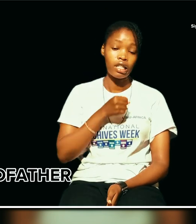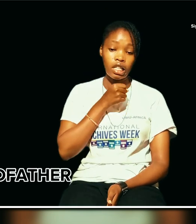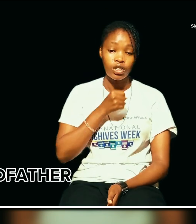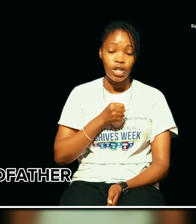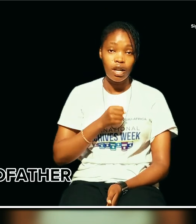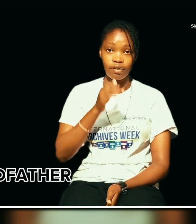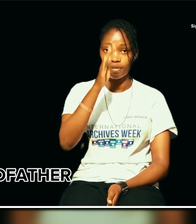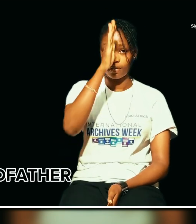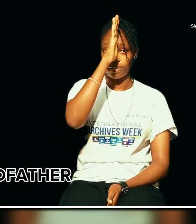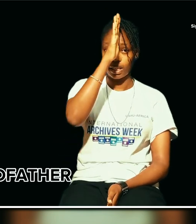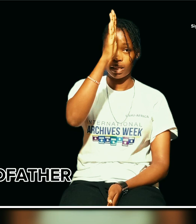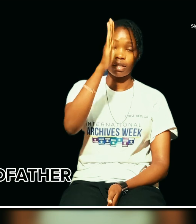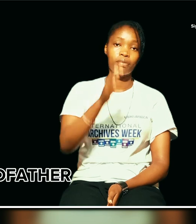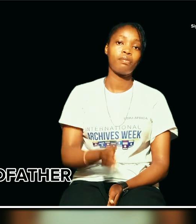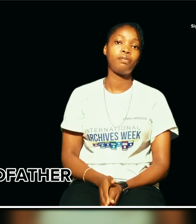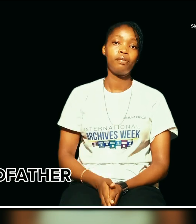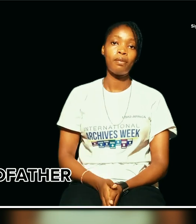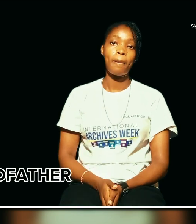grandfather,